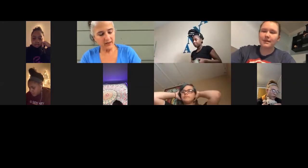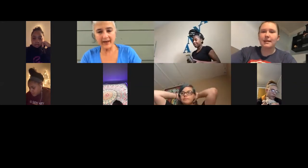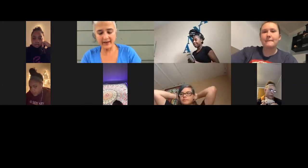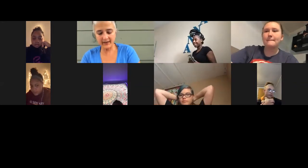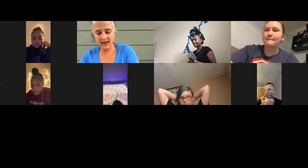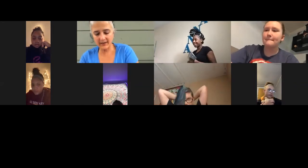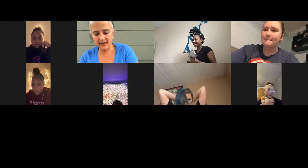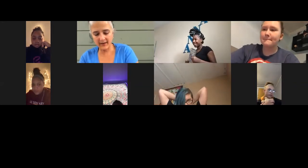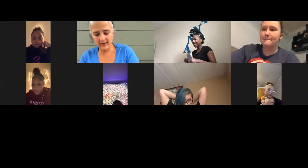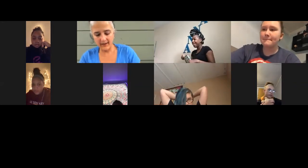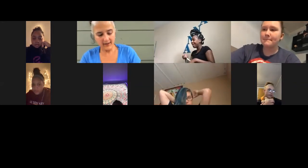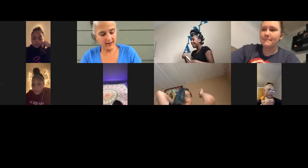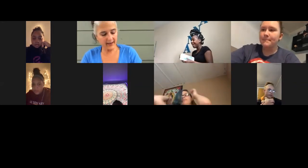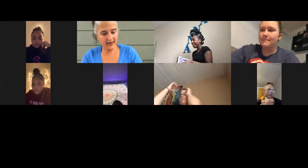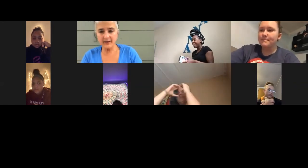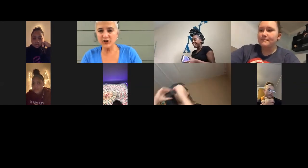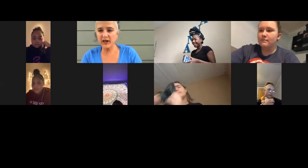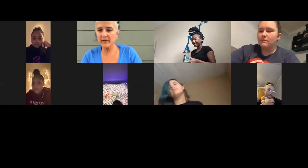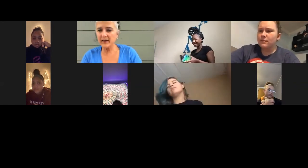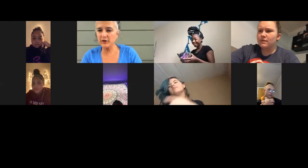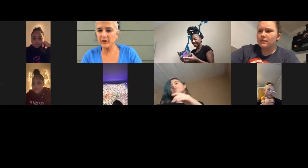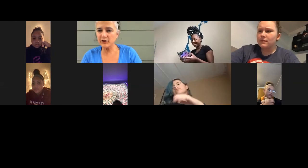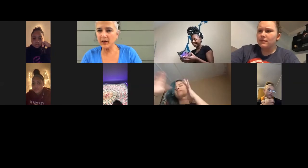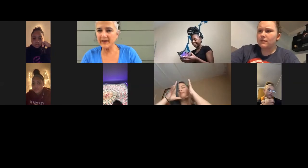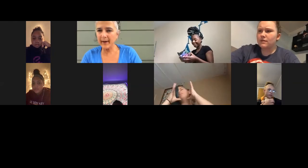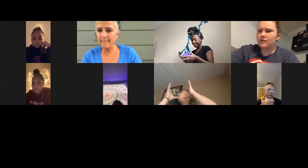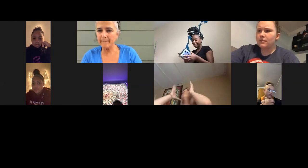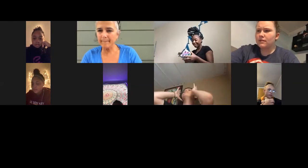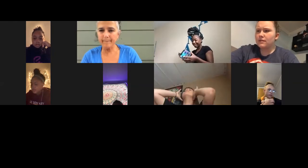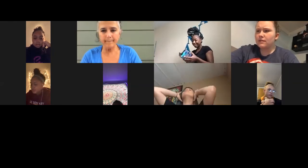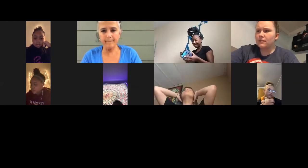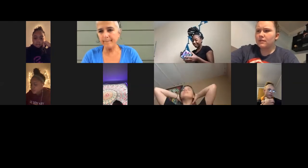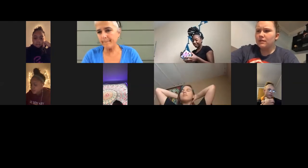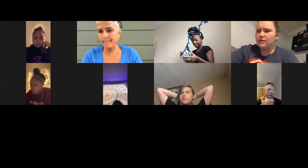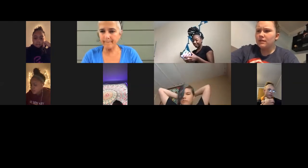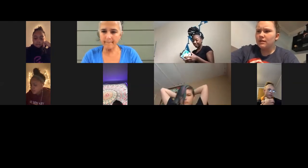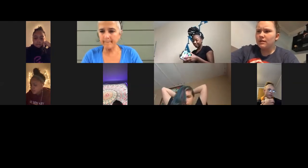Yep. And Anastasia and Shelby. No Shelby yet?